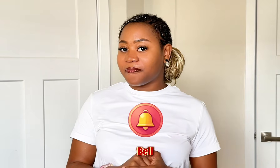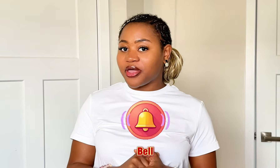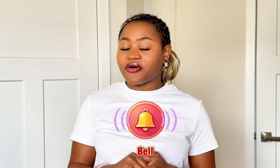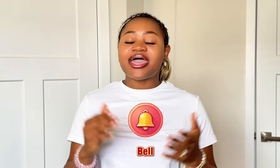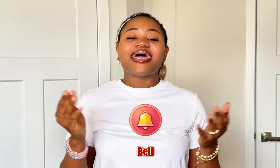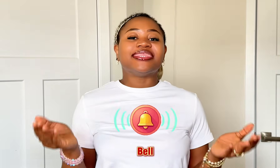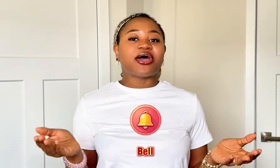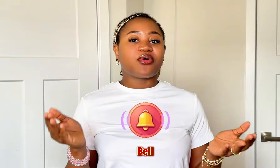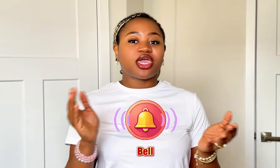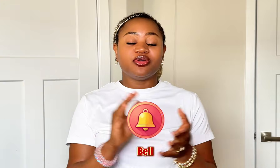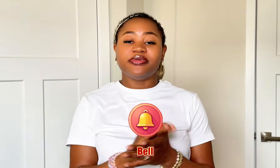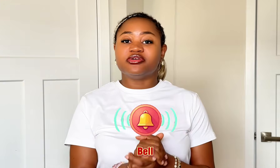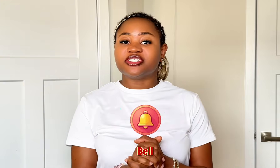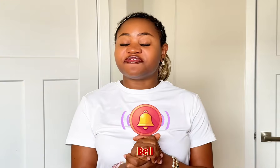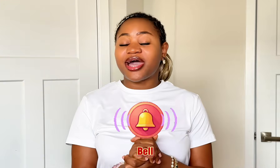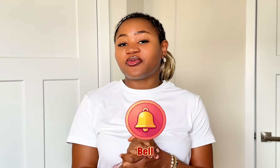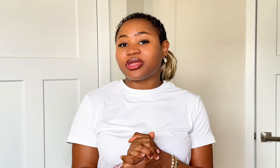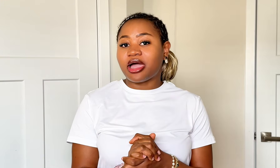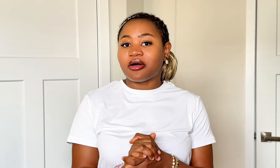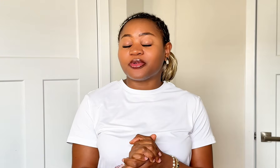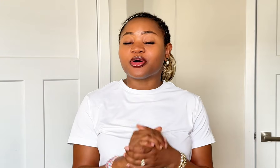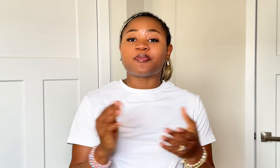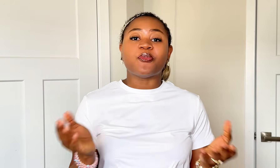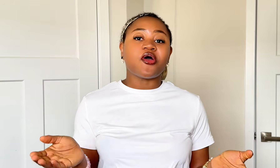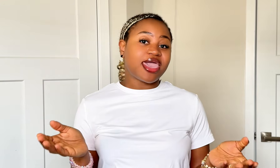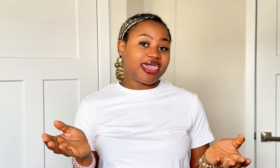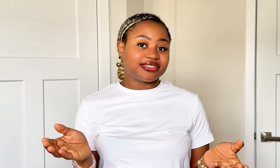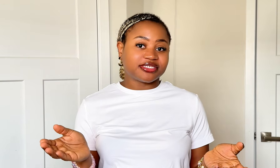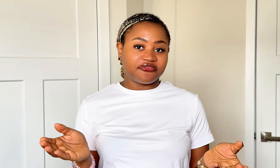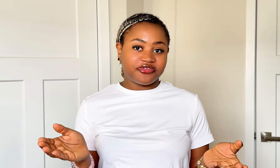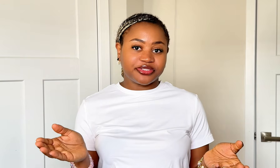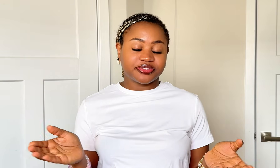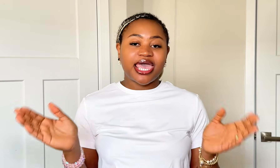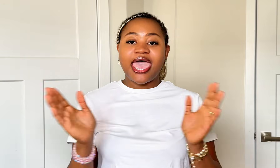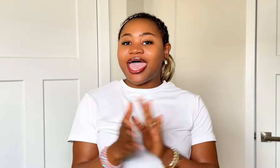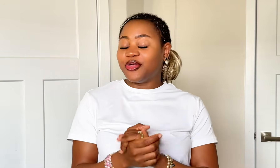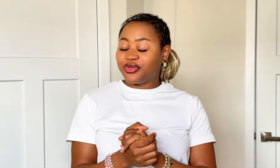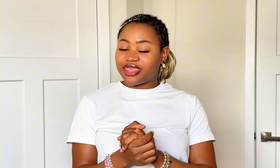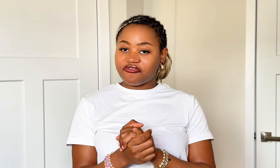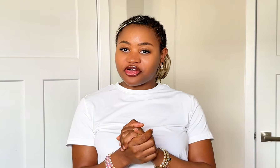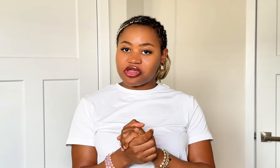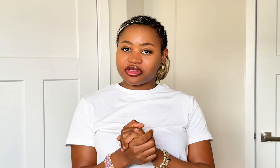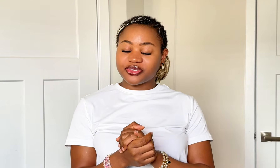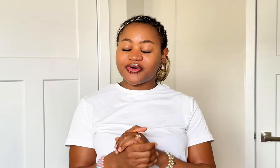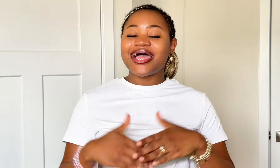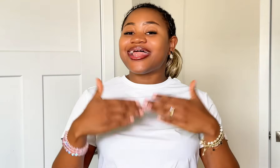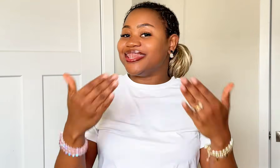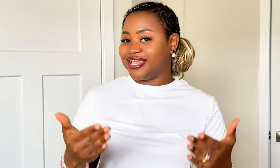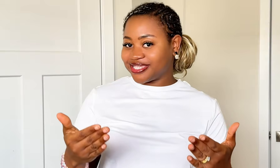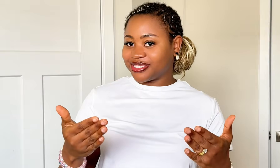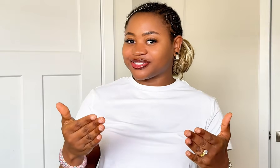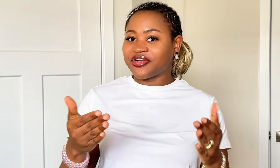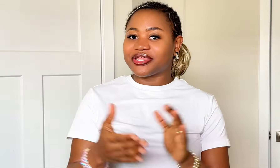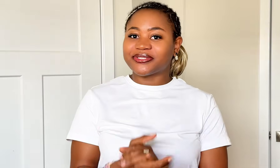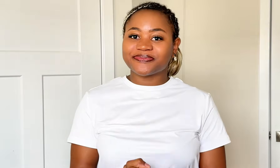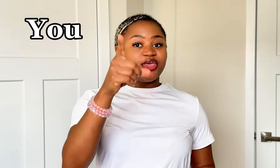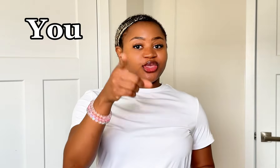bell. That way you'll be notified when I upload more ASL videos. And without further ado, let's get started.